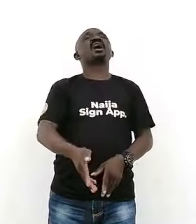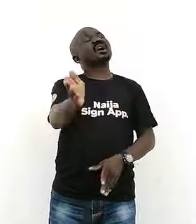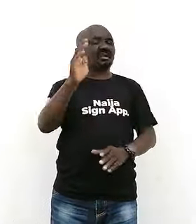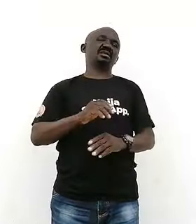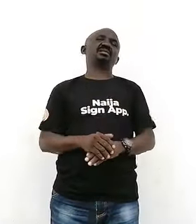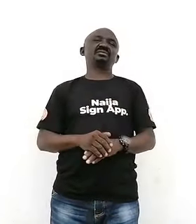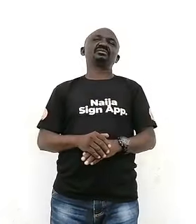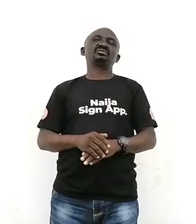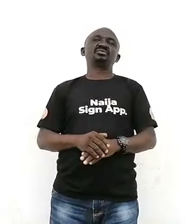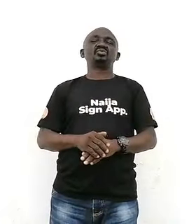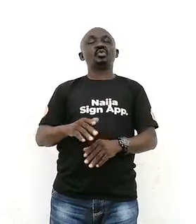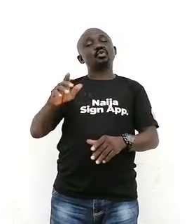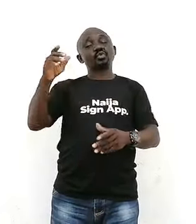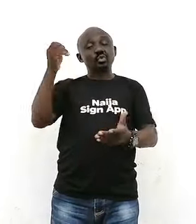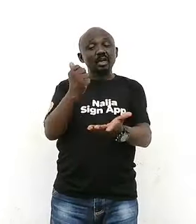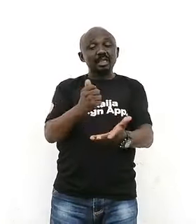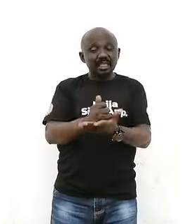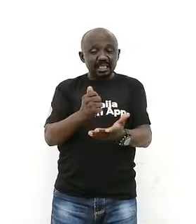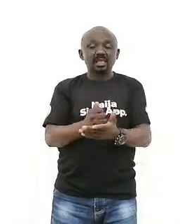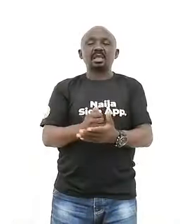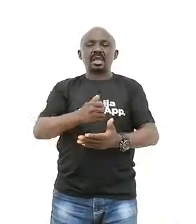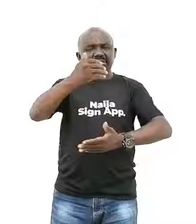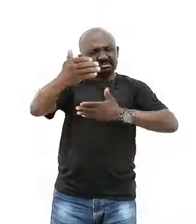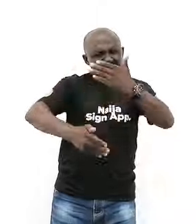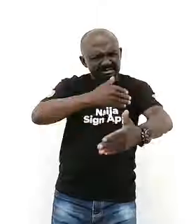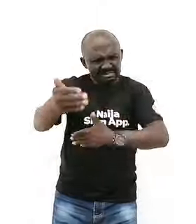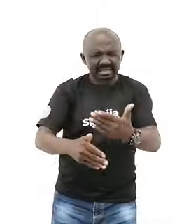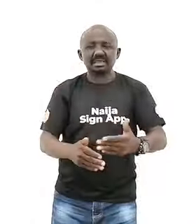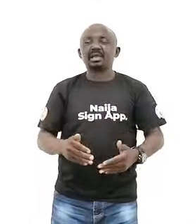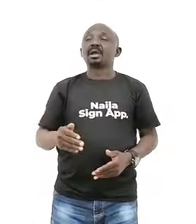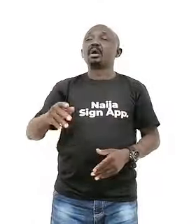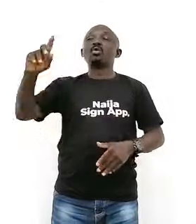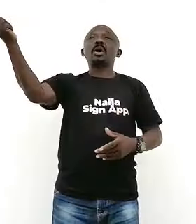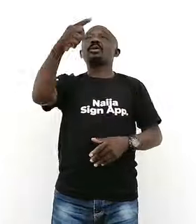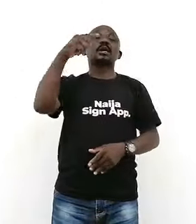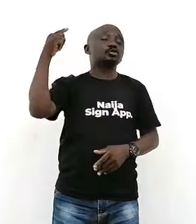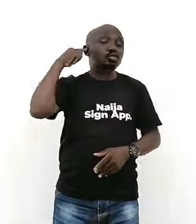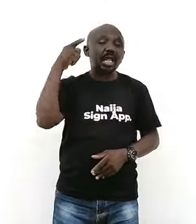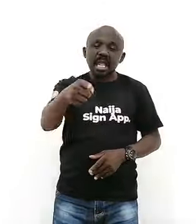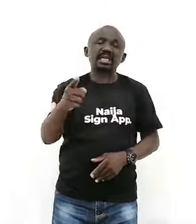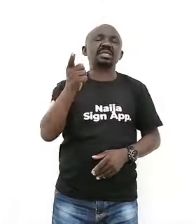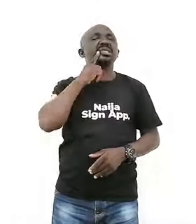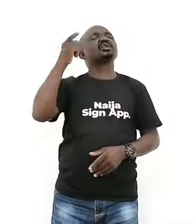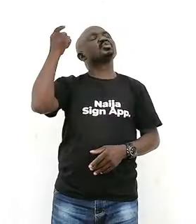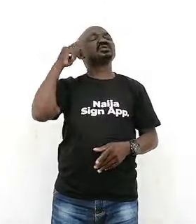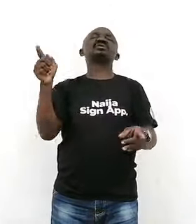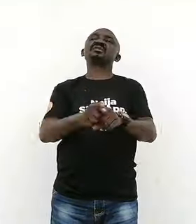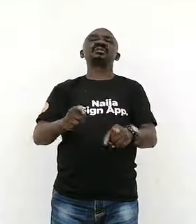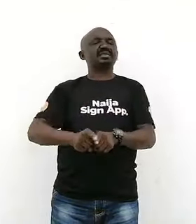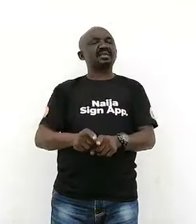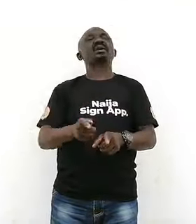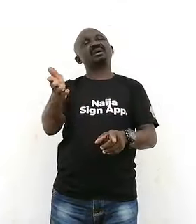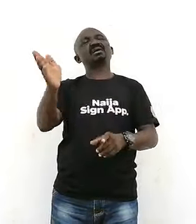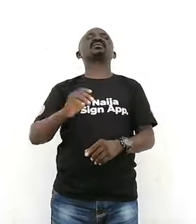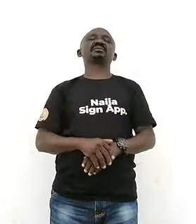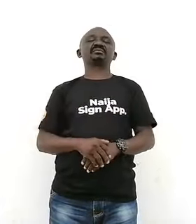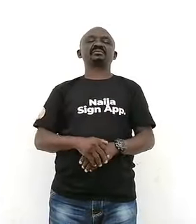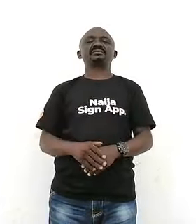several different tribal affiliations. We have several different linguistic affiliations. Nigeria is a country put together by the